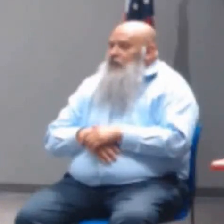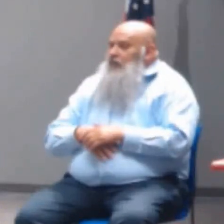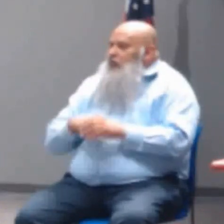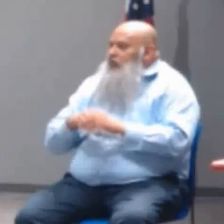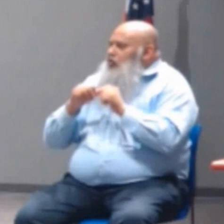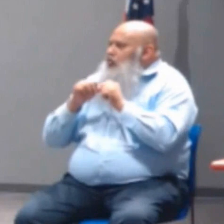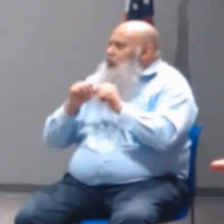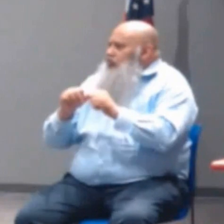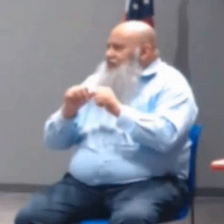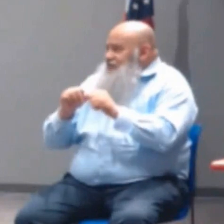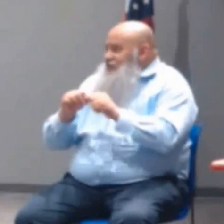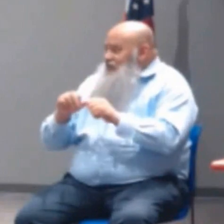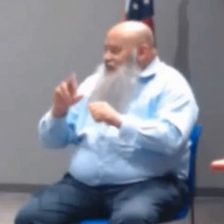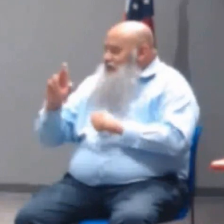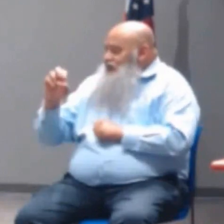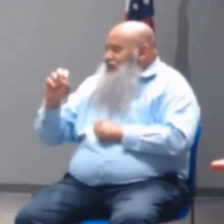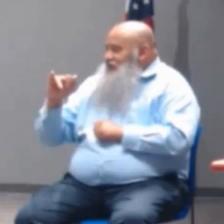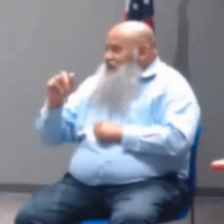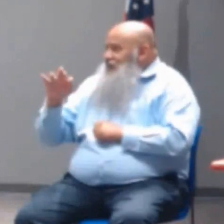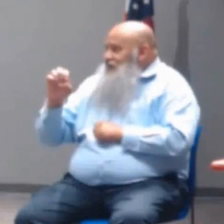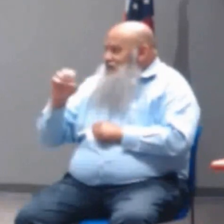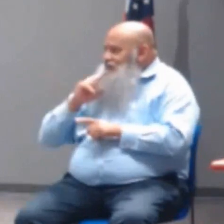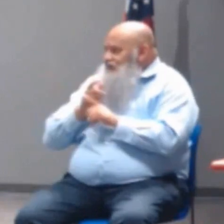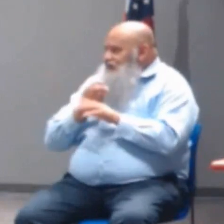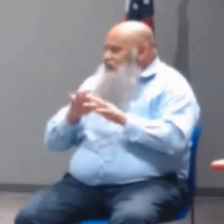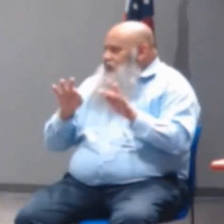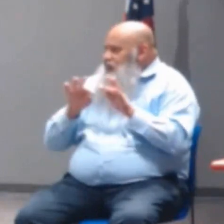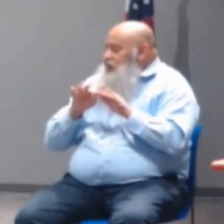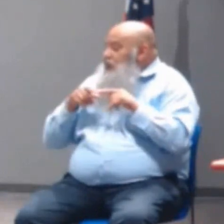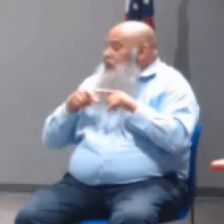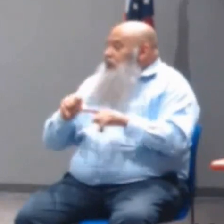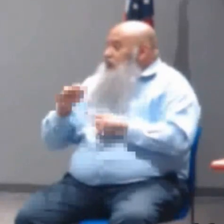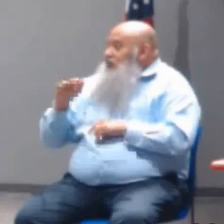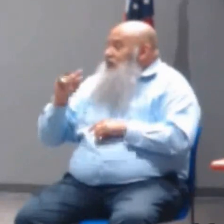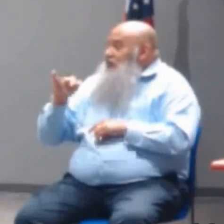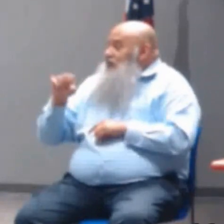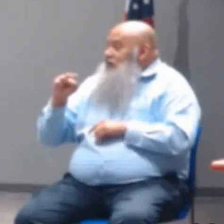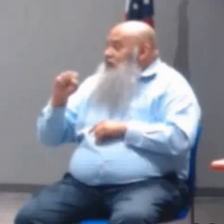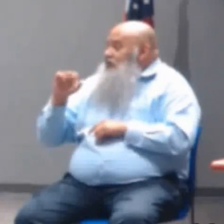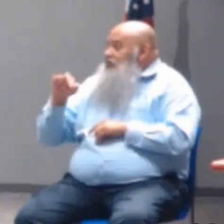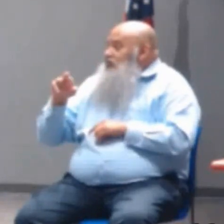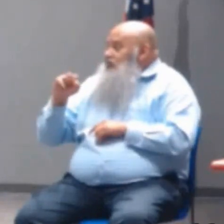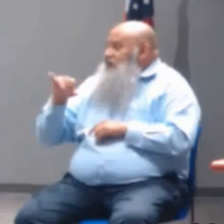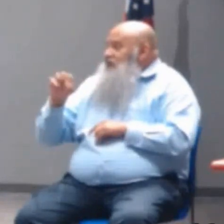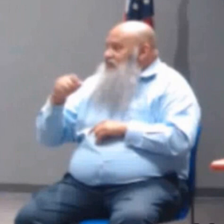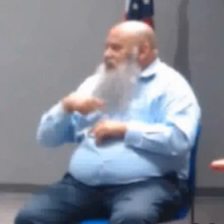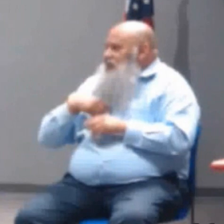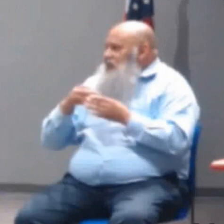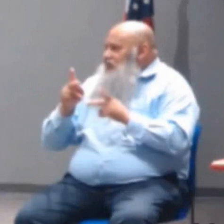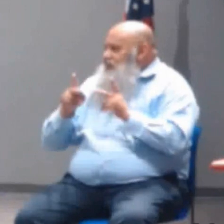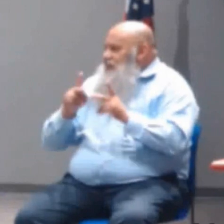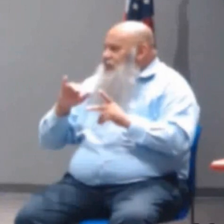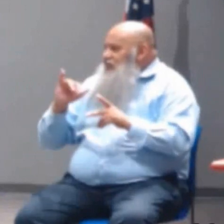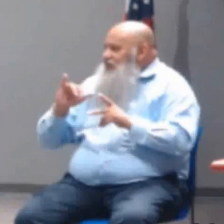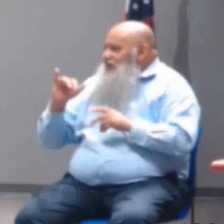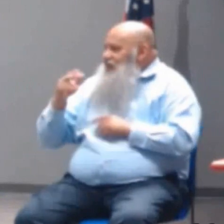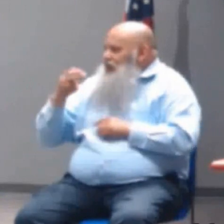Resilience is important. We've endured the AIDS crisis, and we've lost people like Harvey Milk and Matthew